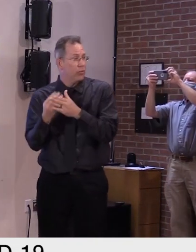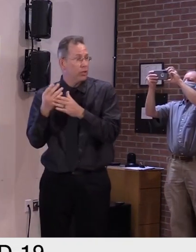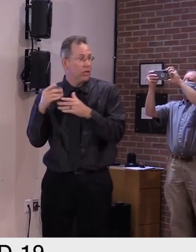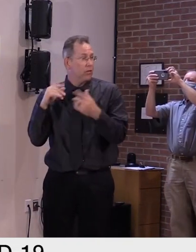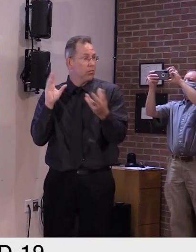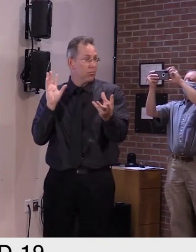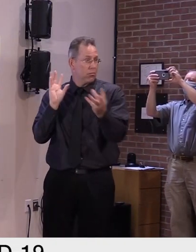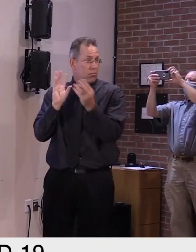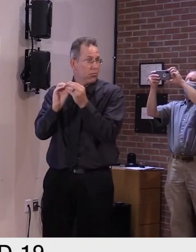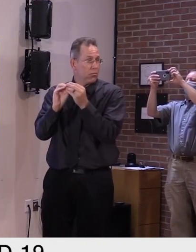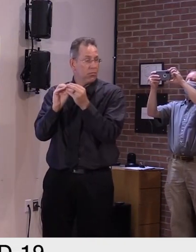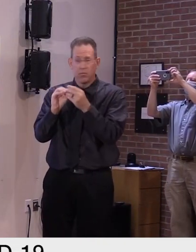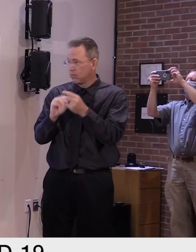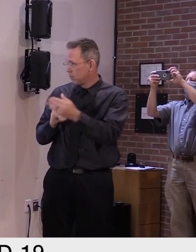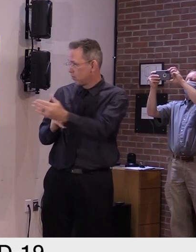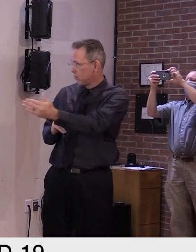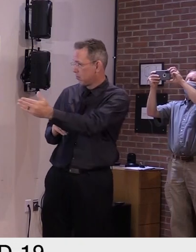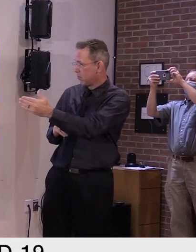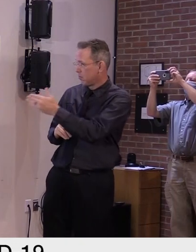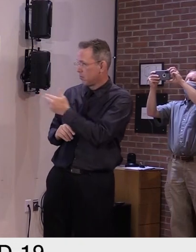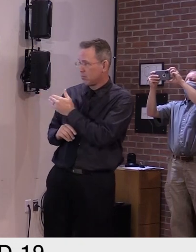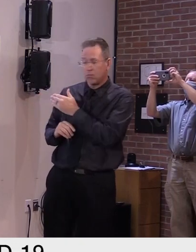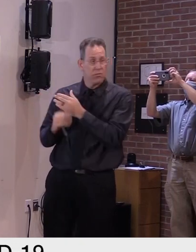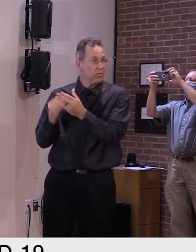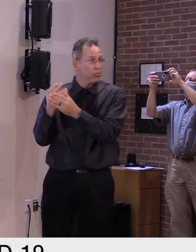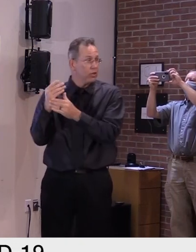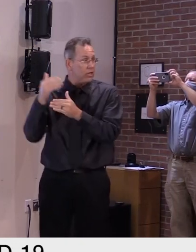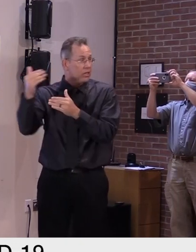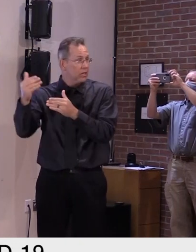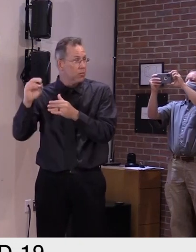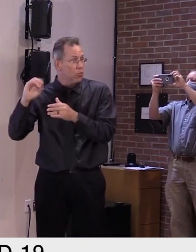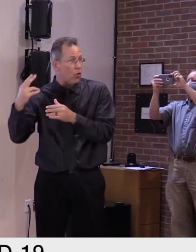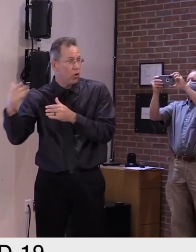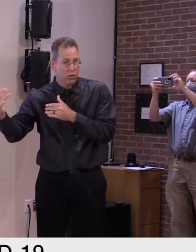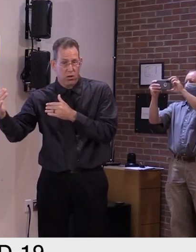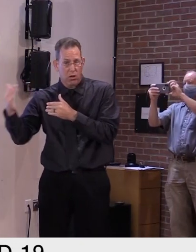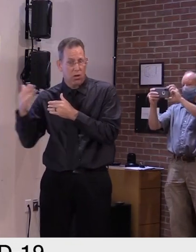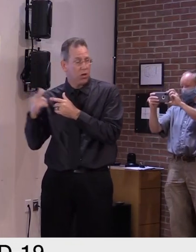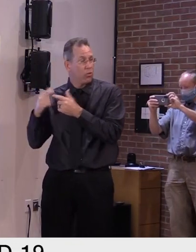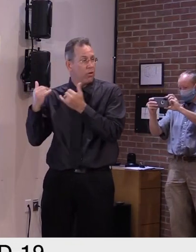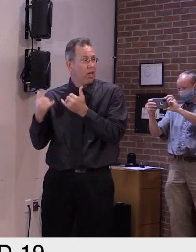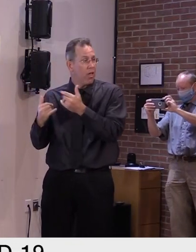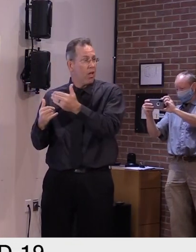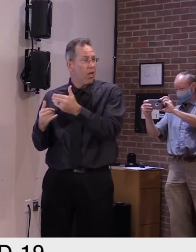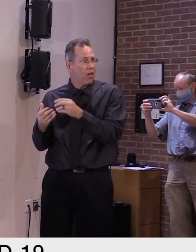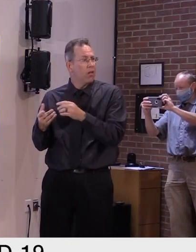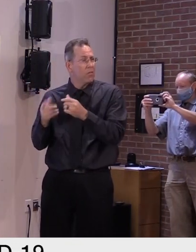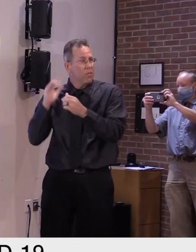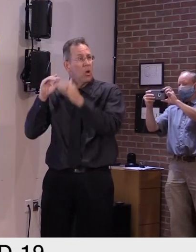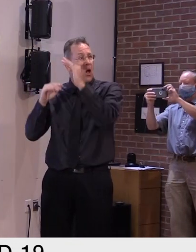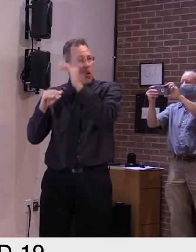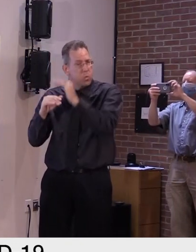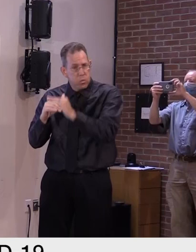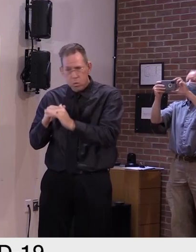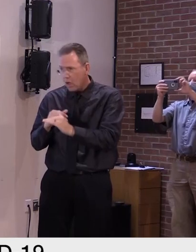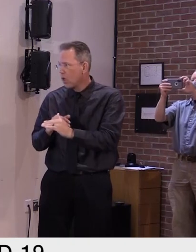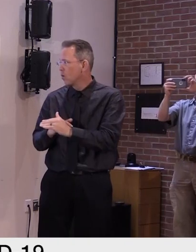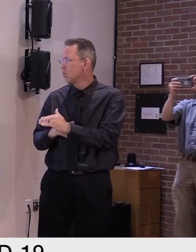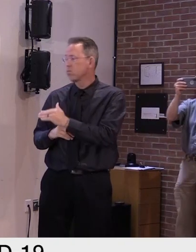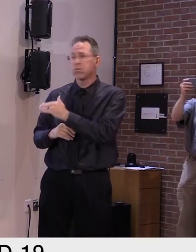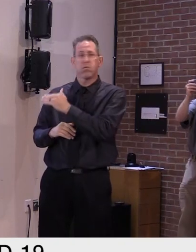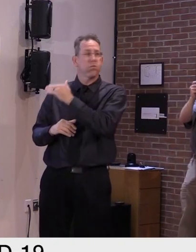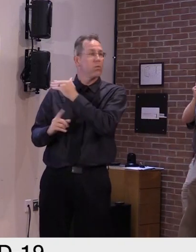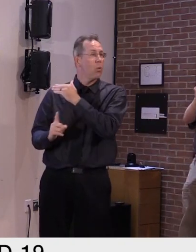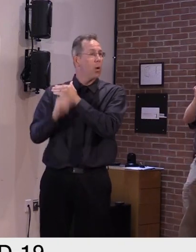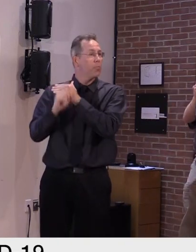slope continues to be much slower, much steadier, which is certainly a good thing compared to that slope that we saw in the early part